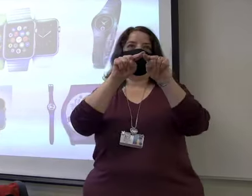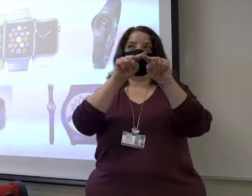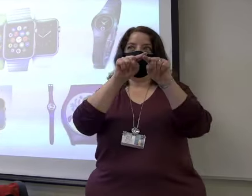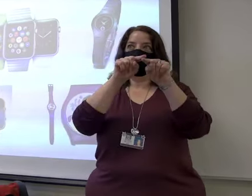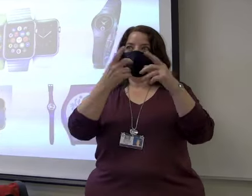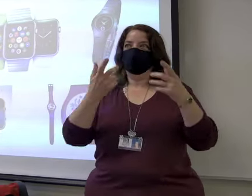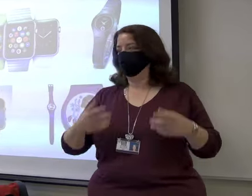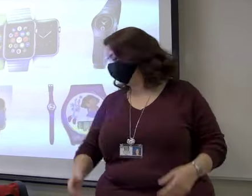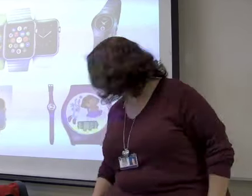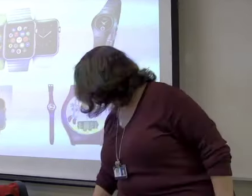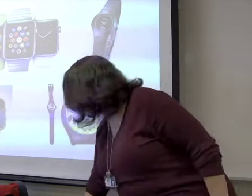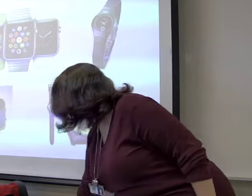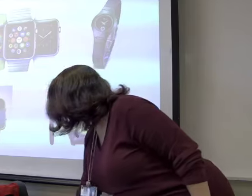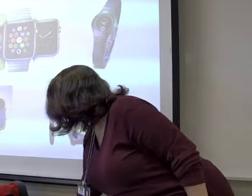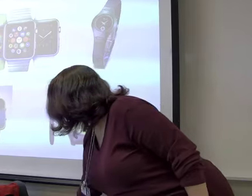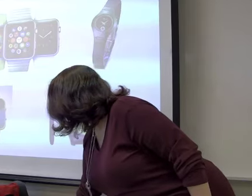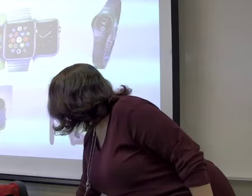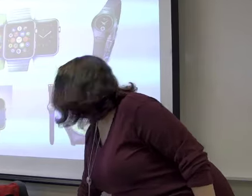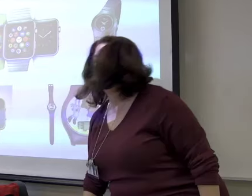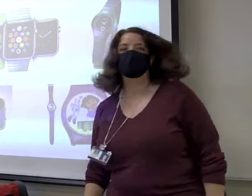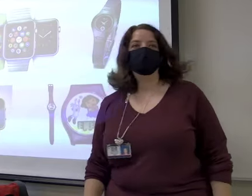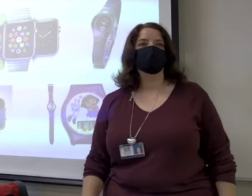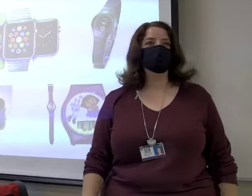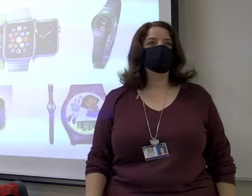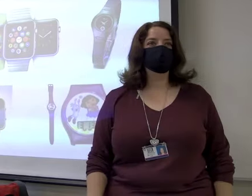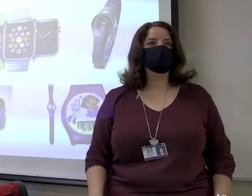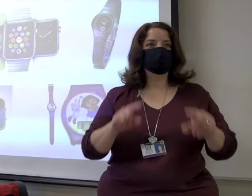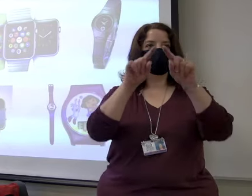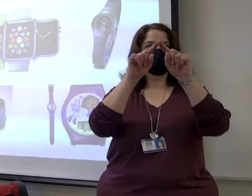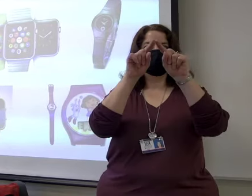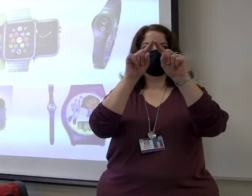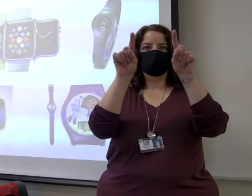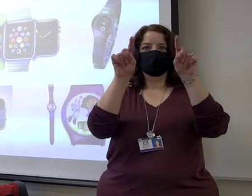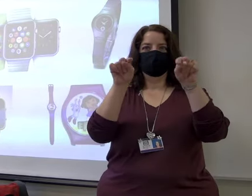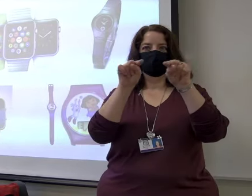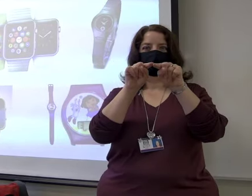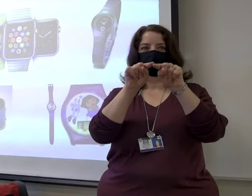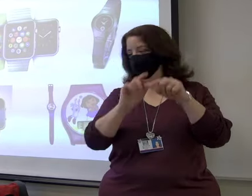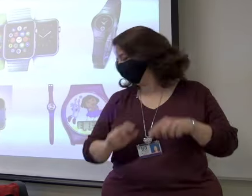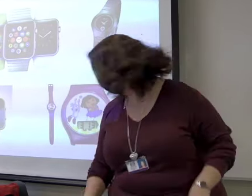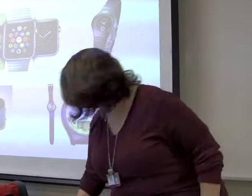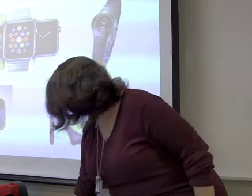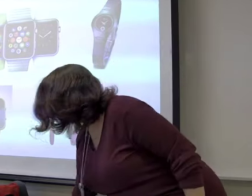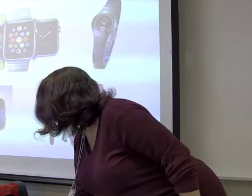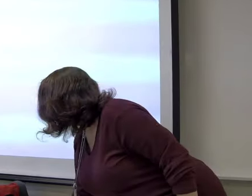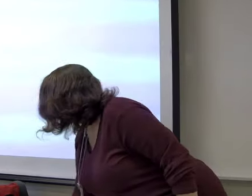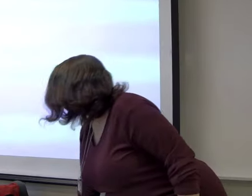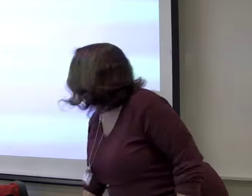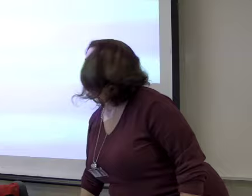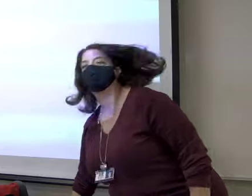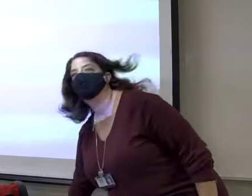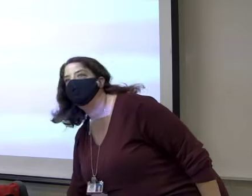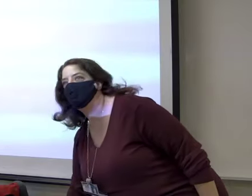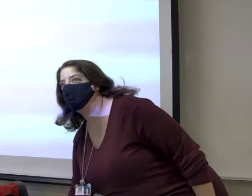square. How do you do this so good? Hmm? You do the square so good. That's weird. Like I'm a